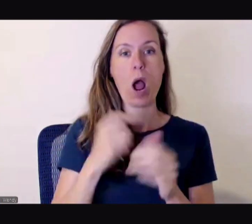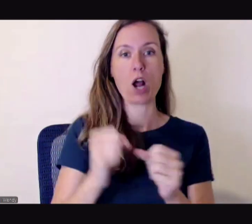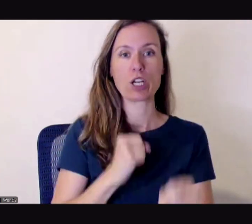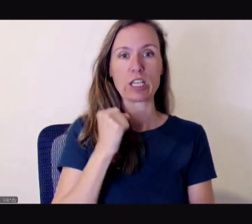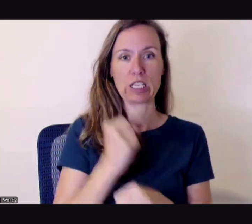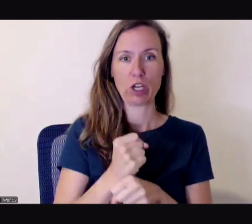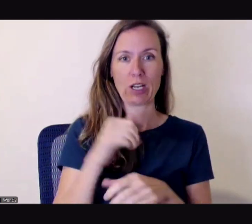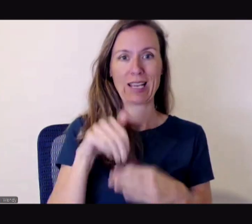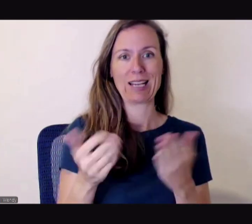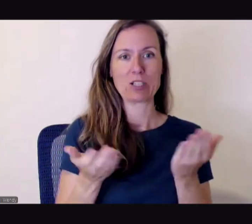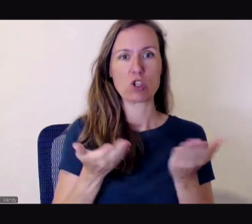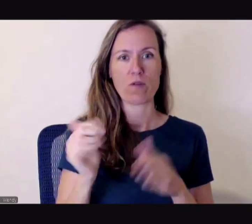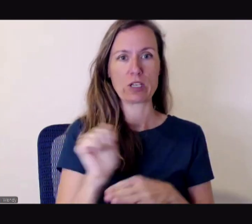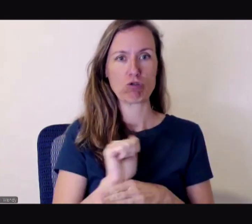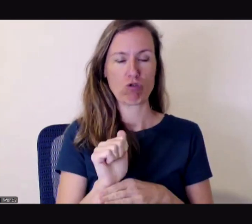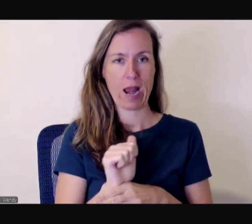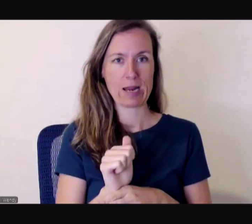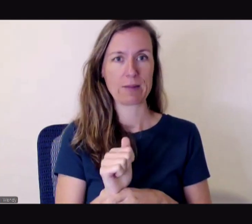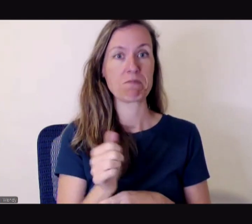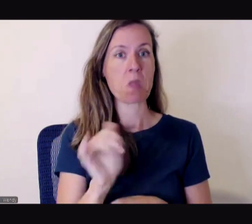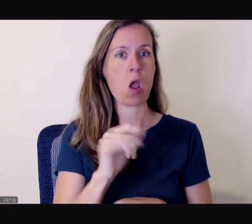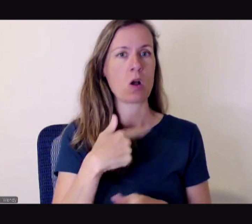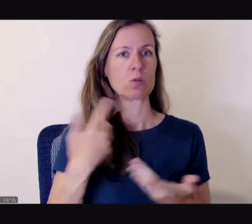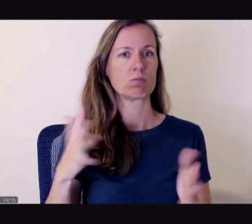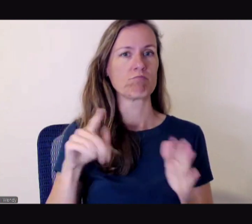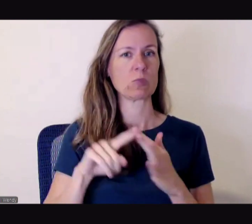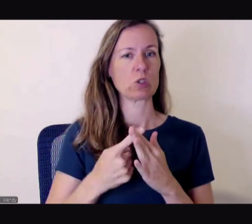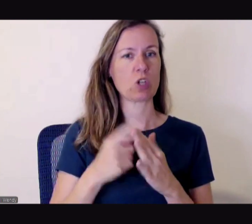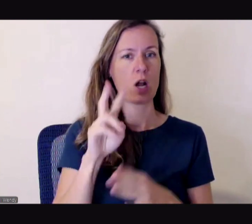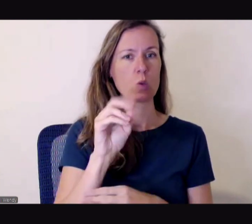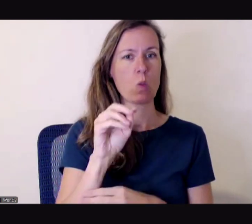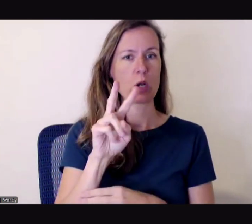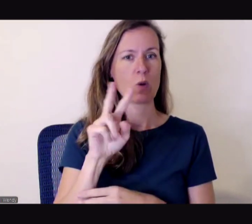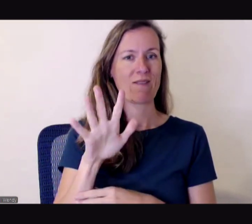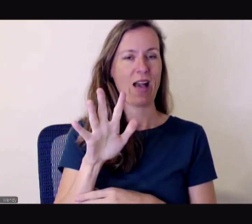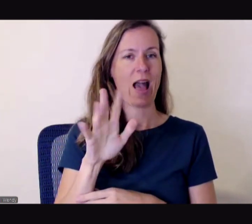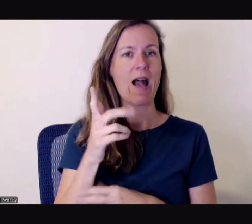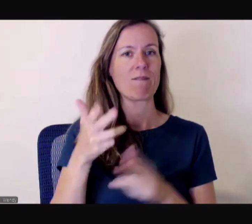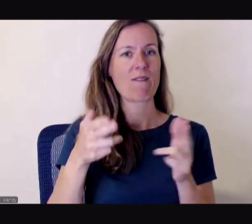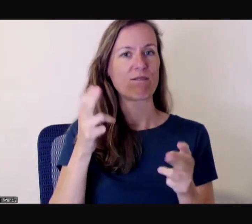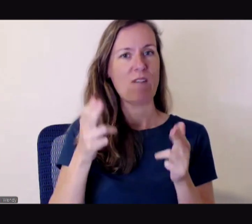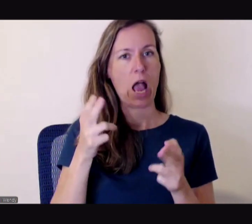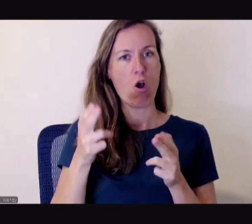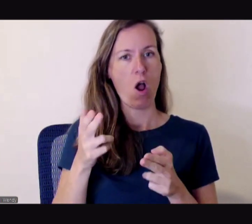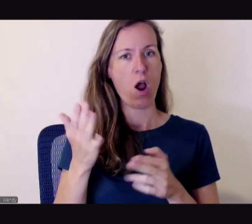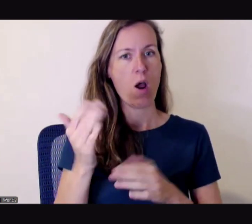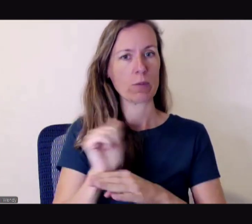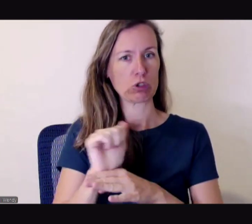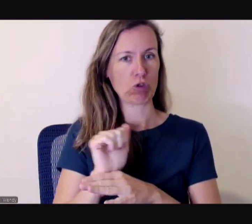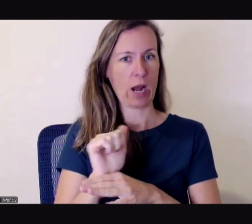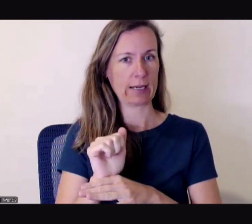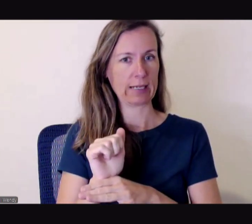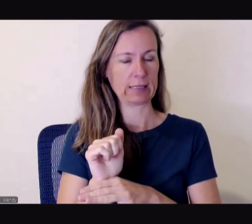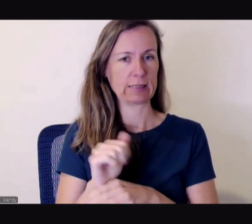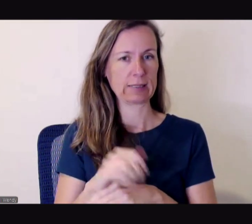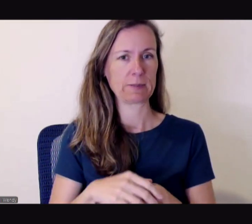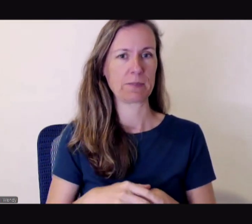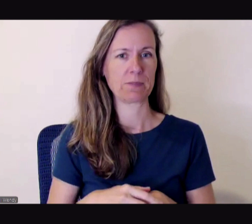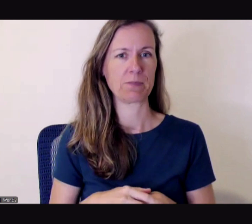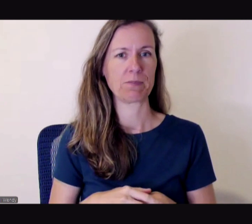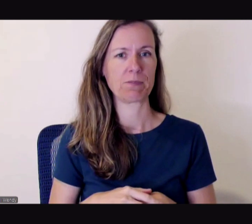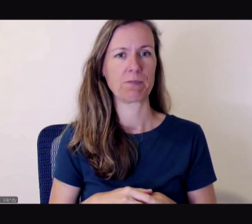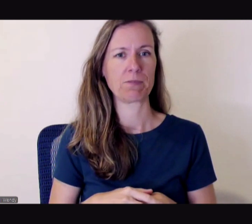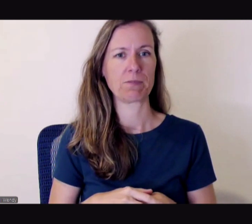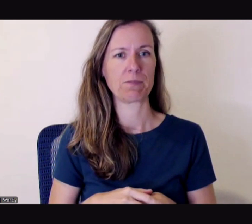firearms training. MPCTC has notified all agencies of pending audits on background investigations and field